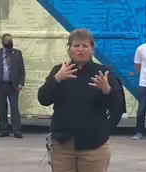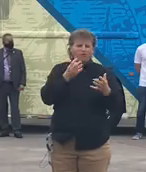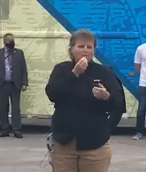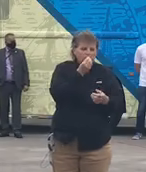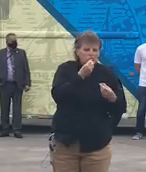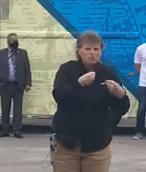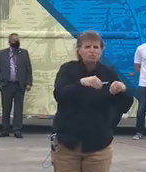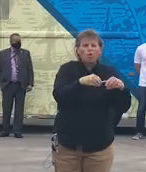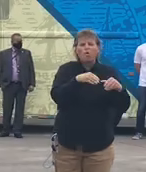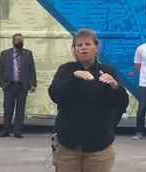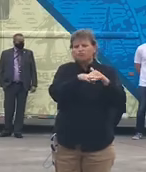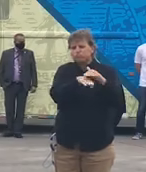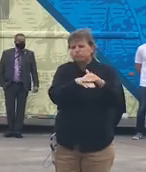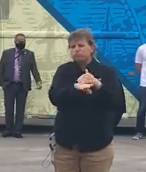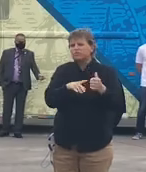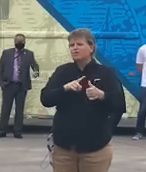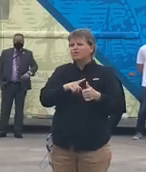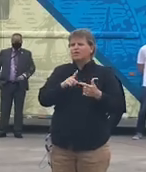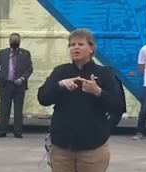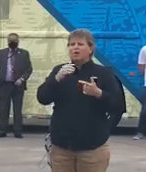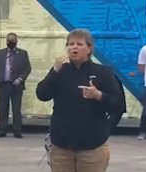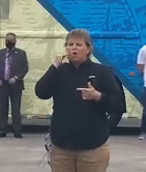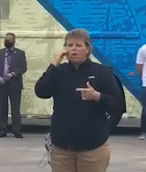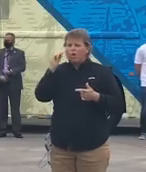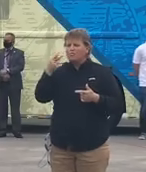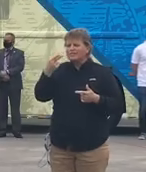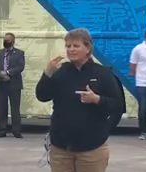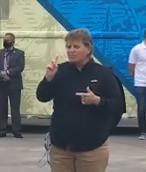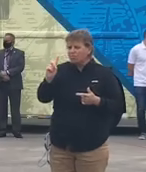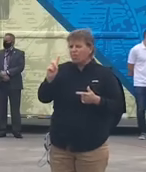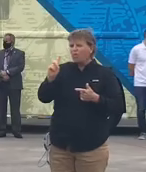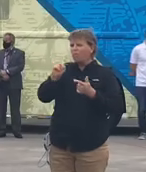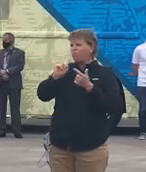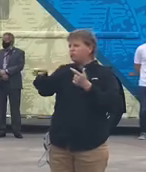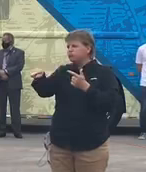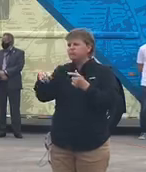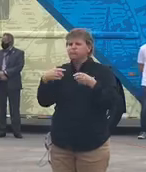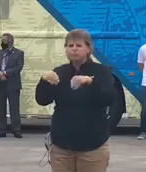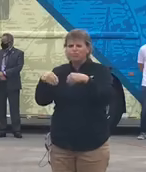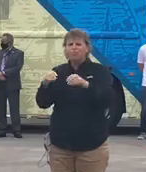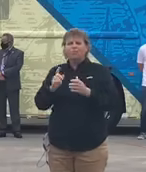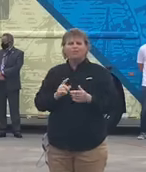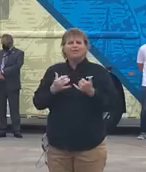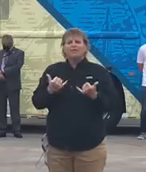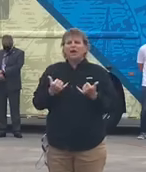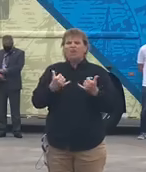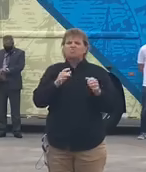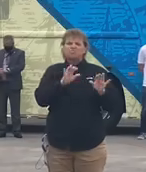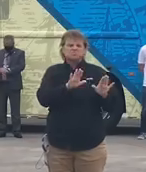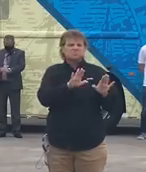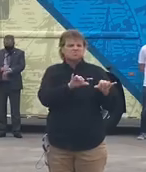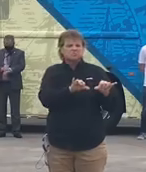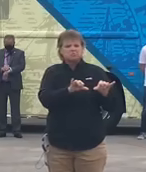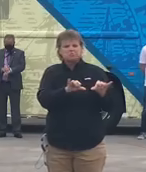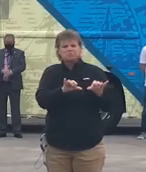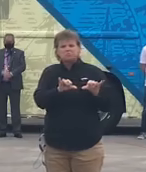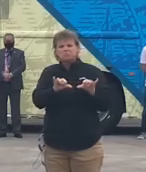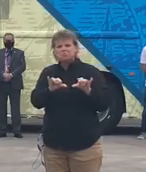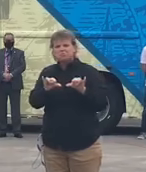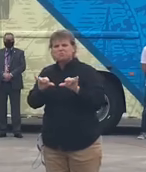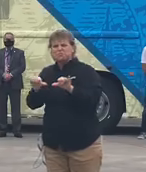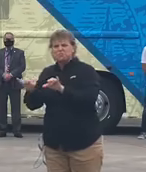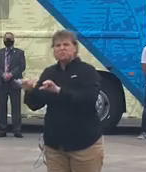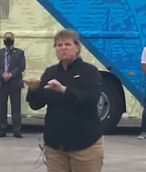retail like Home Depot. So now you go to maybe a different retailer at reduced capacity. Now instead of waiting in line at